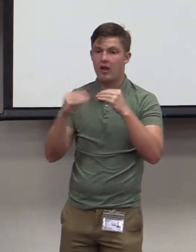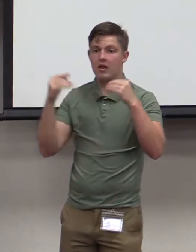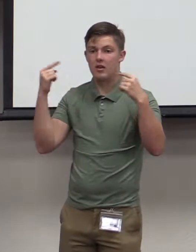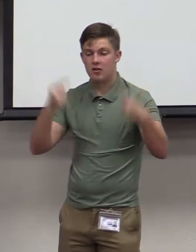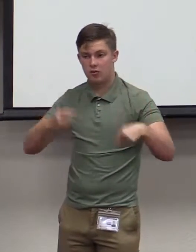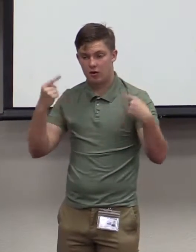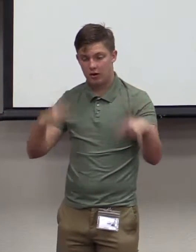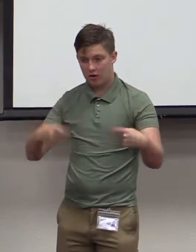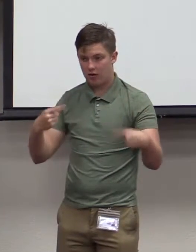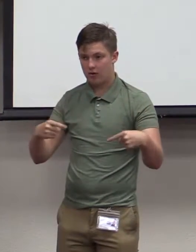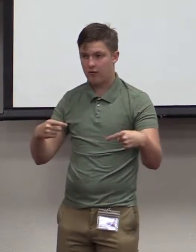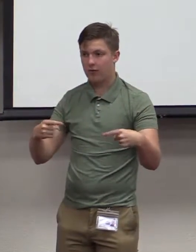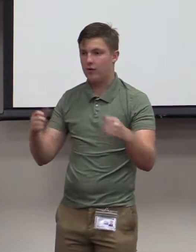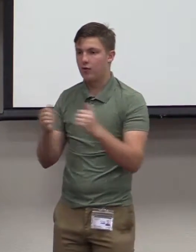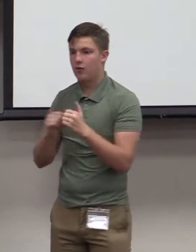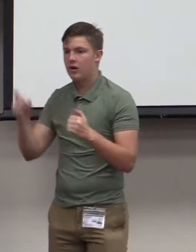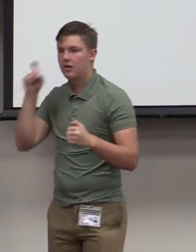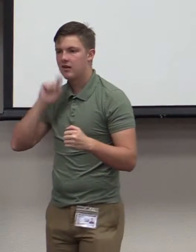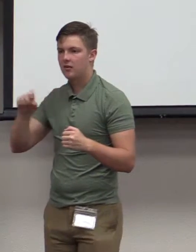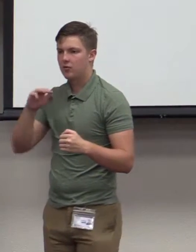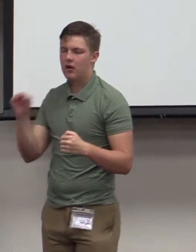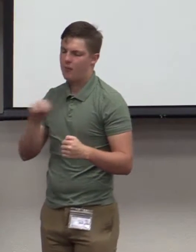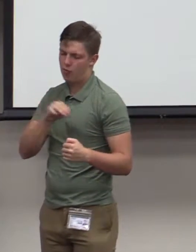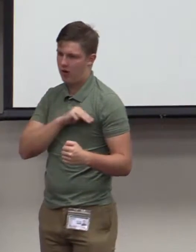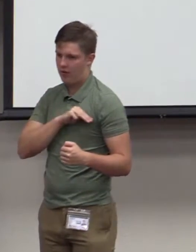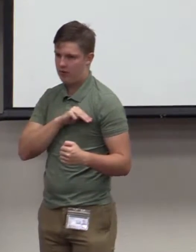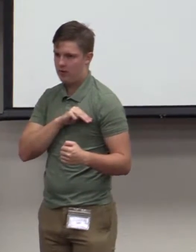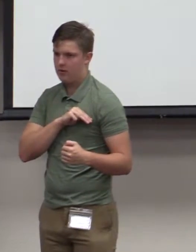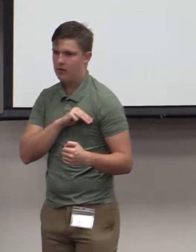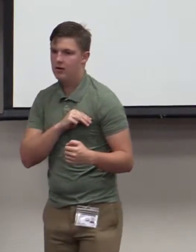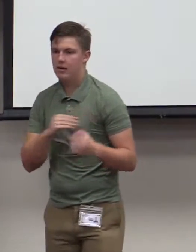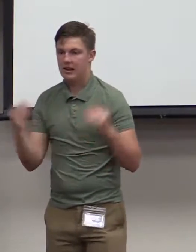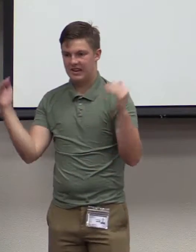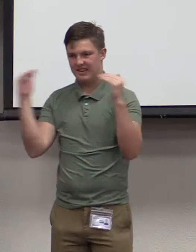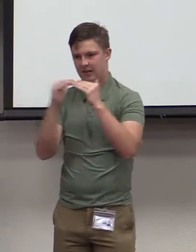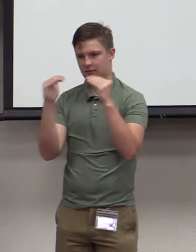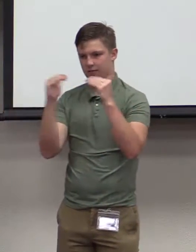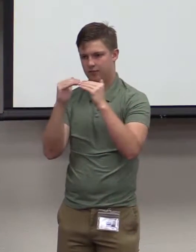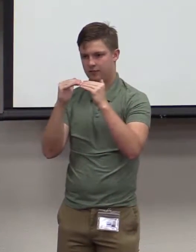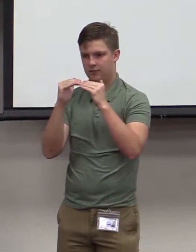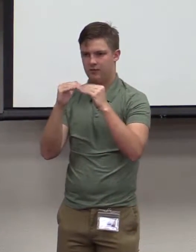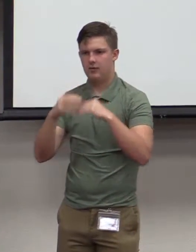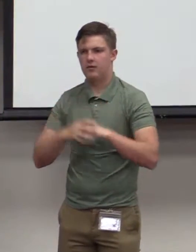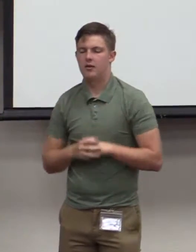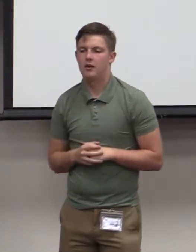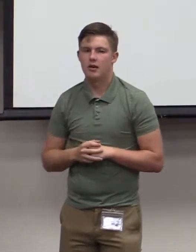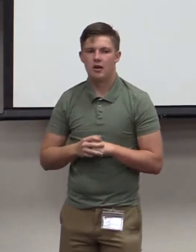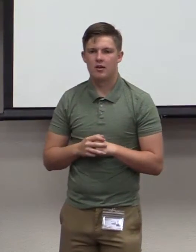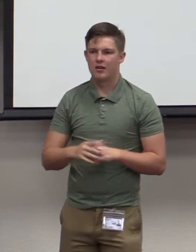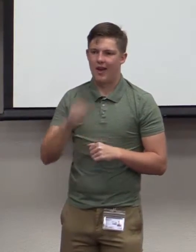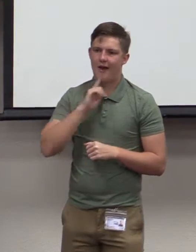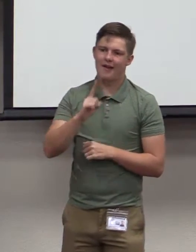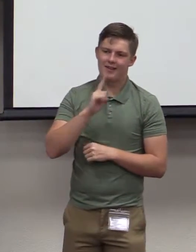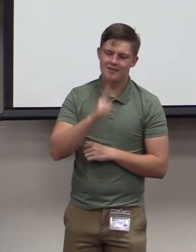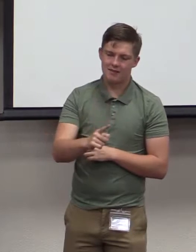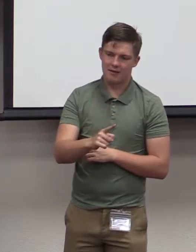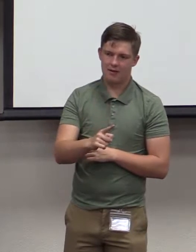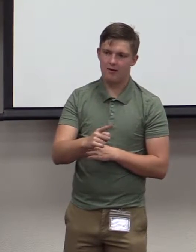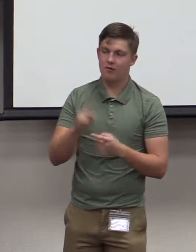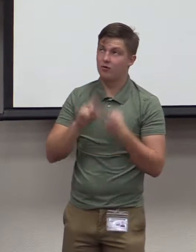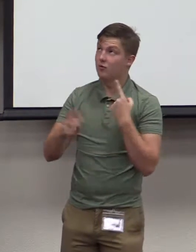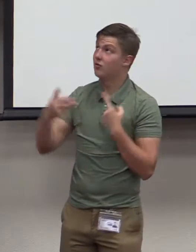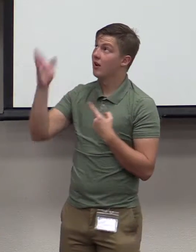disputing or arguing with sexual immorality. They're all on the same line for him. So how serious is it to